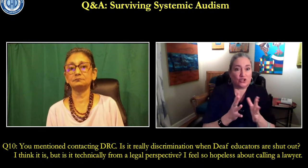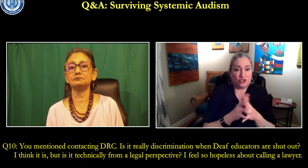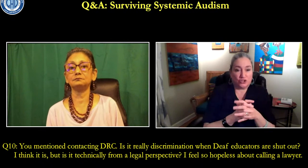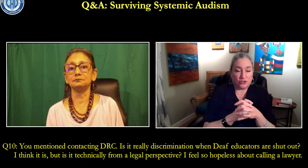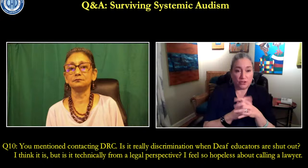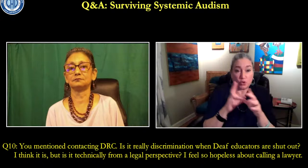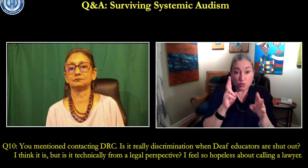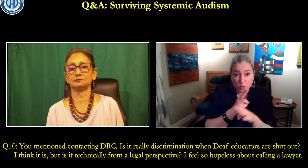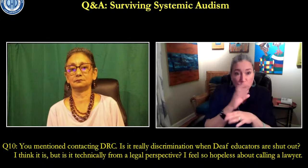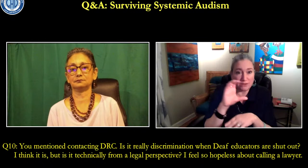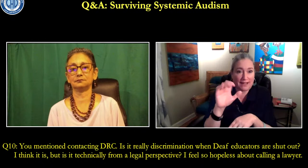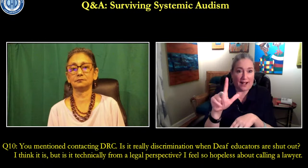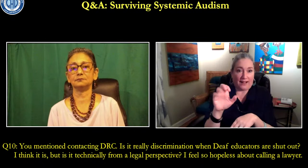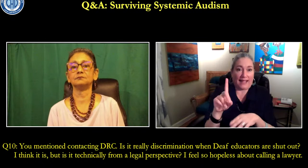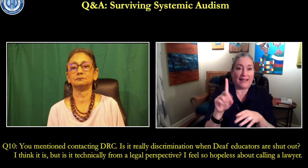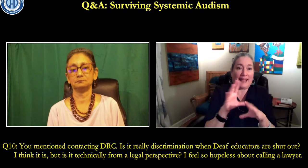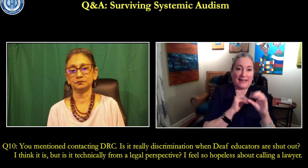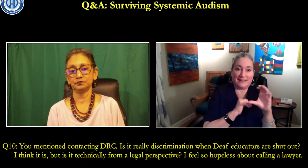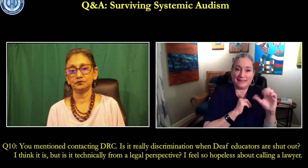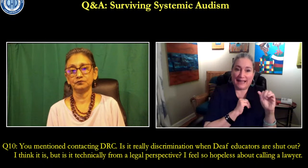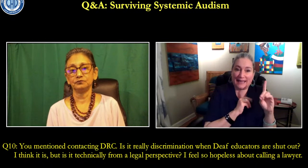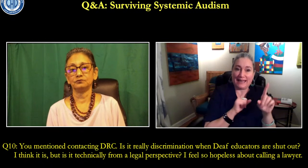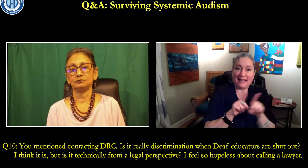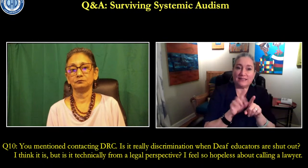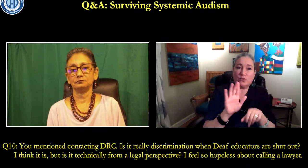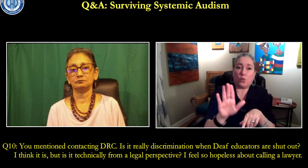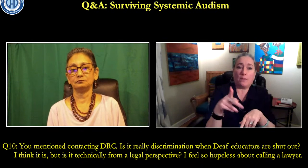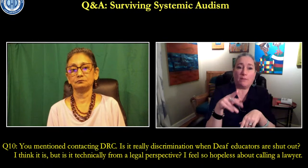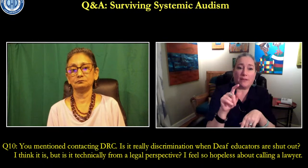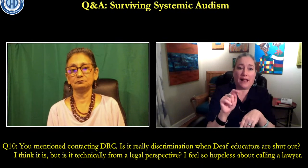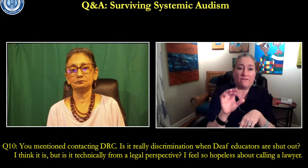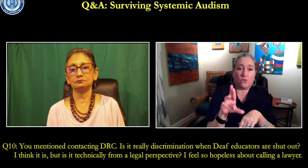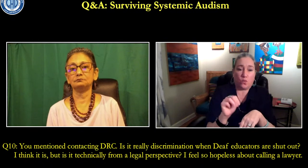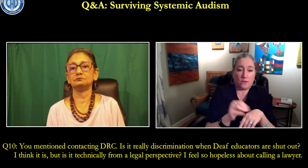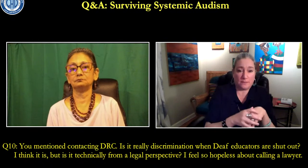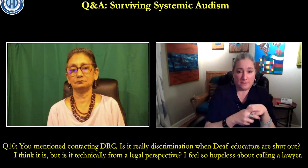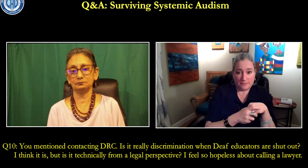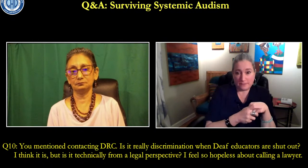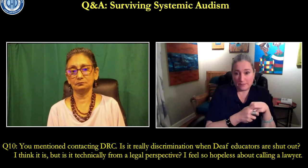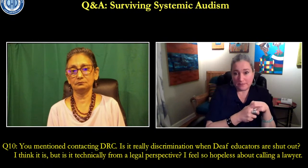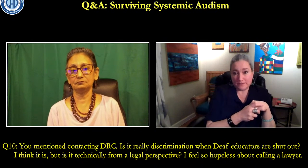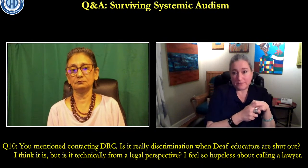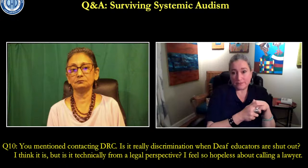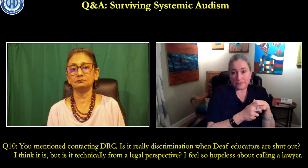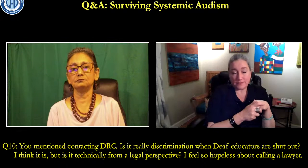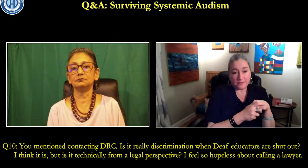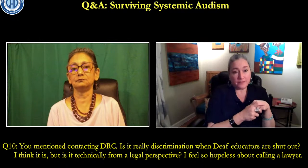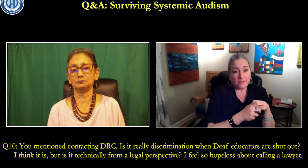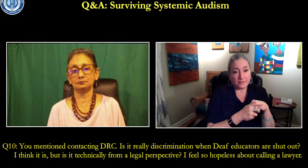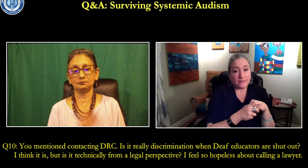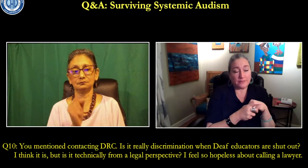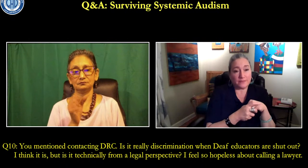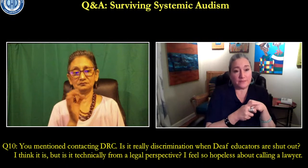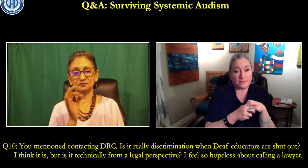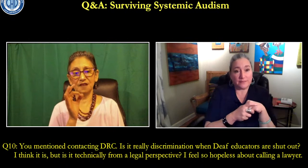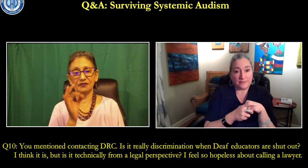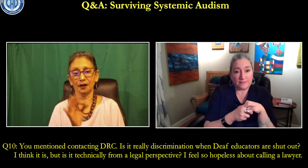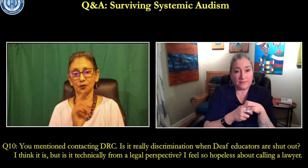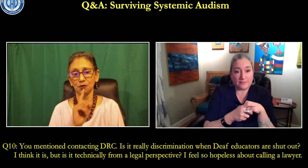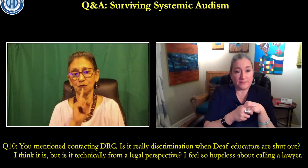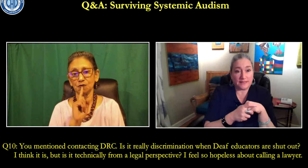address what's happening to you as educators. Use CalEd and CAD as your platform.